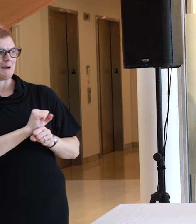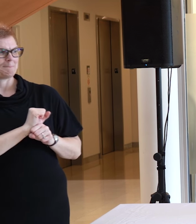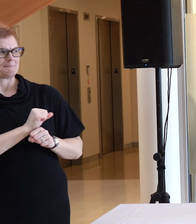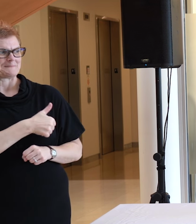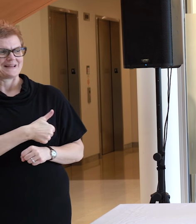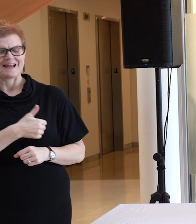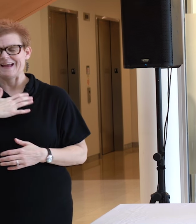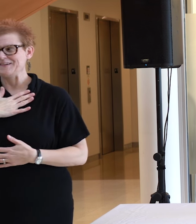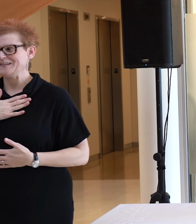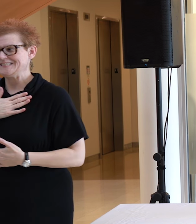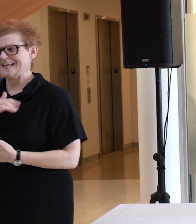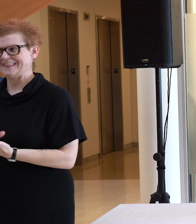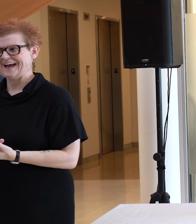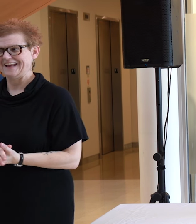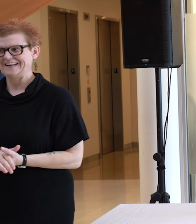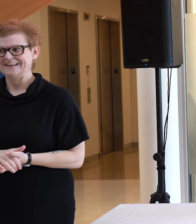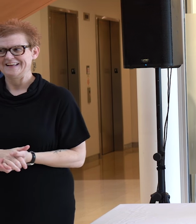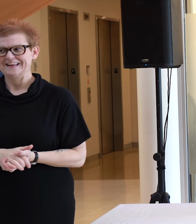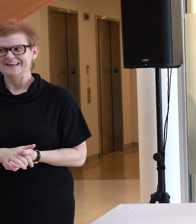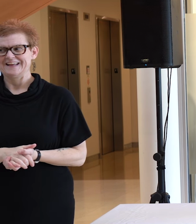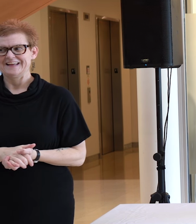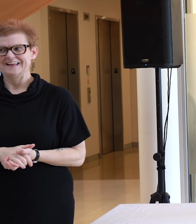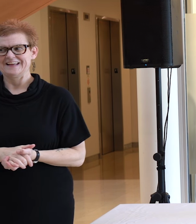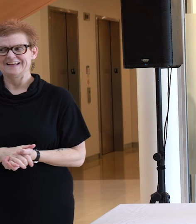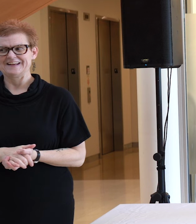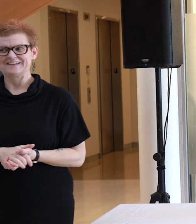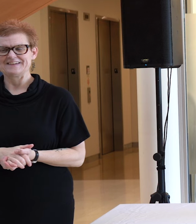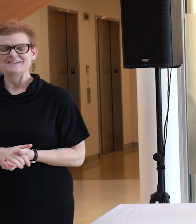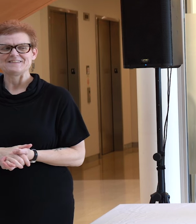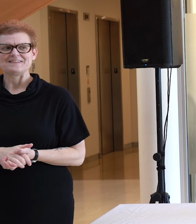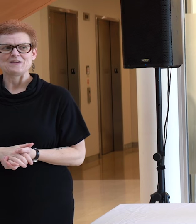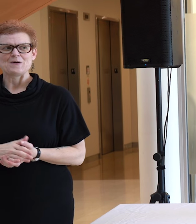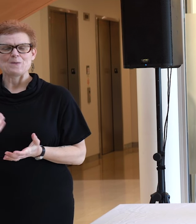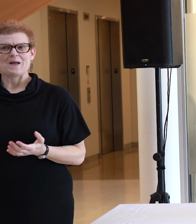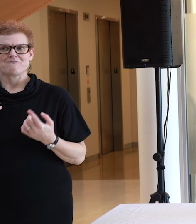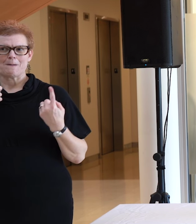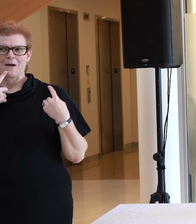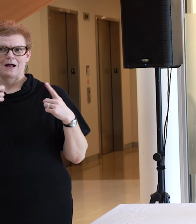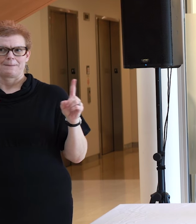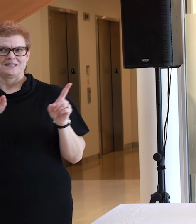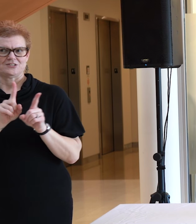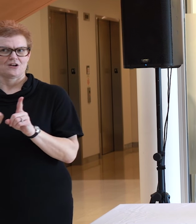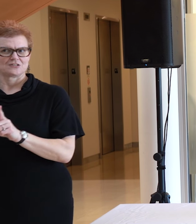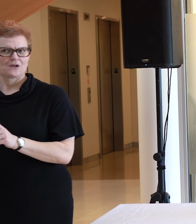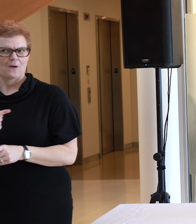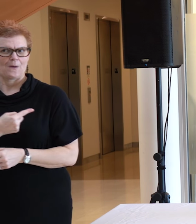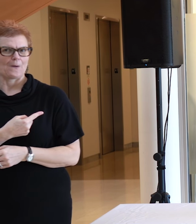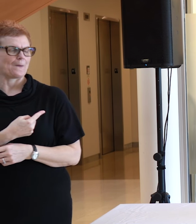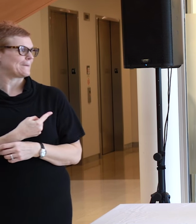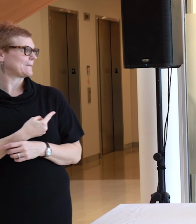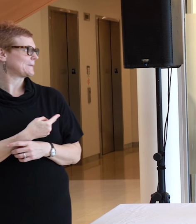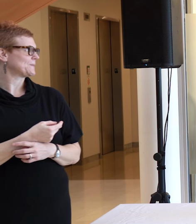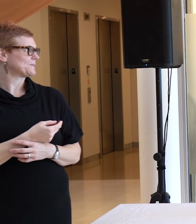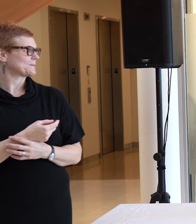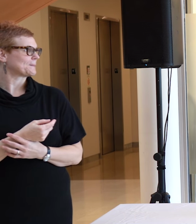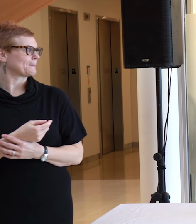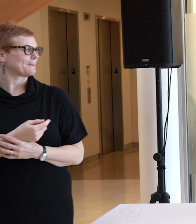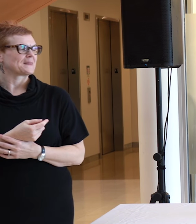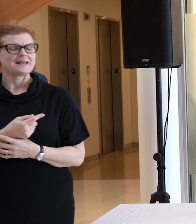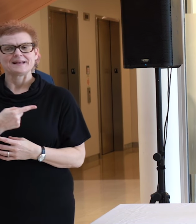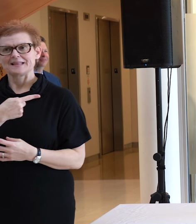Great job. I appreciate that. All right, so we do have a proclamation as well. Well,